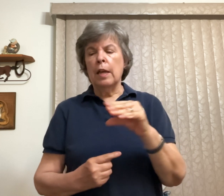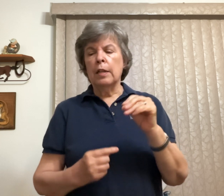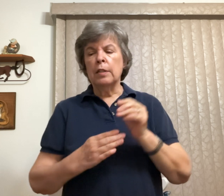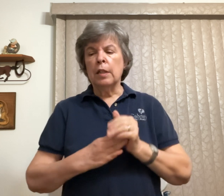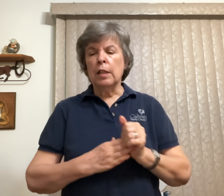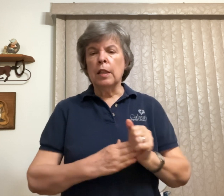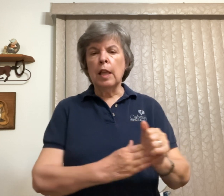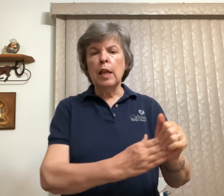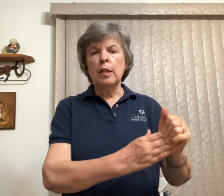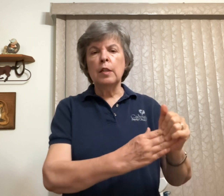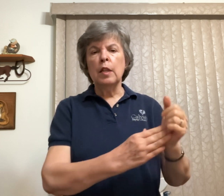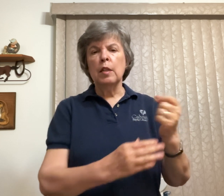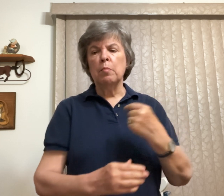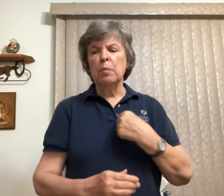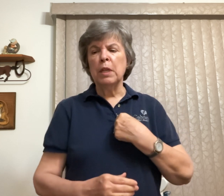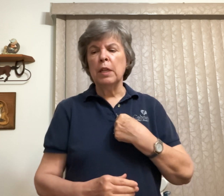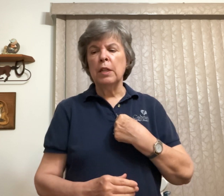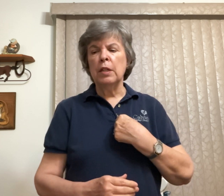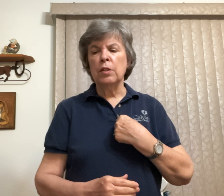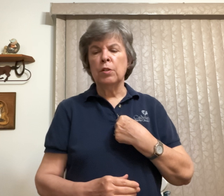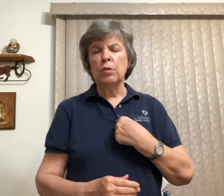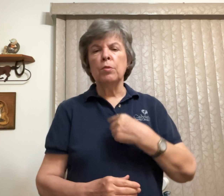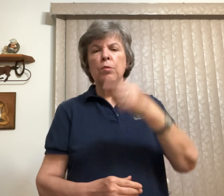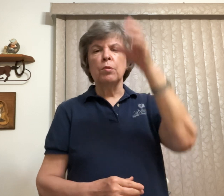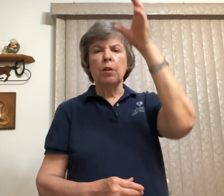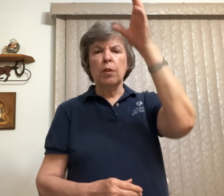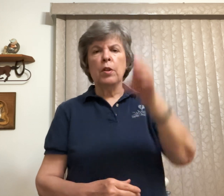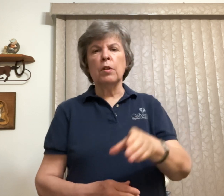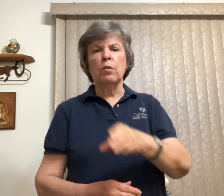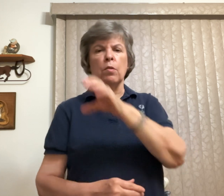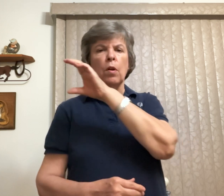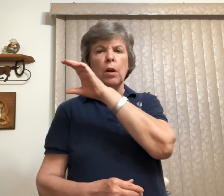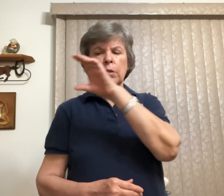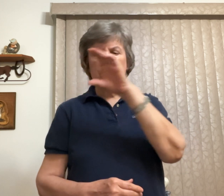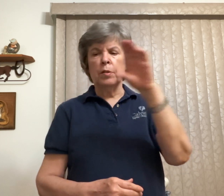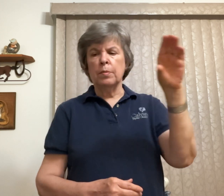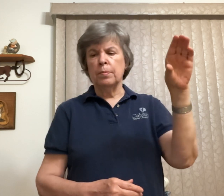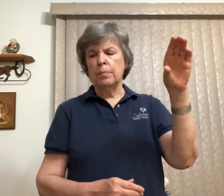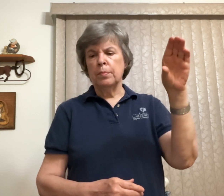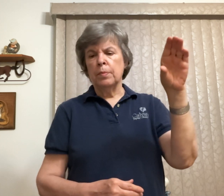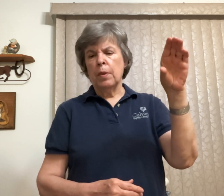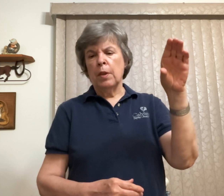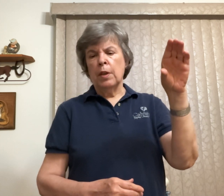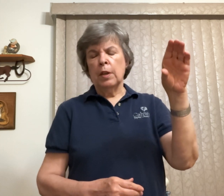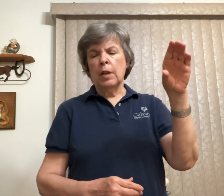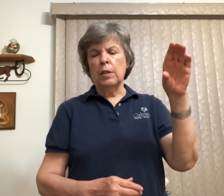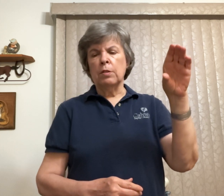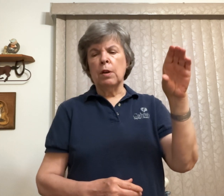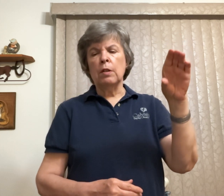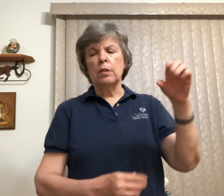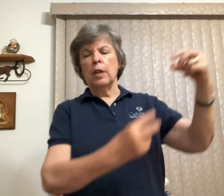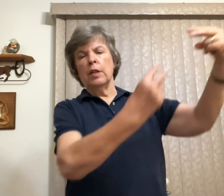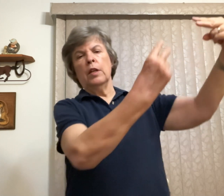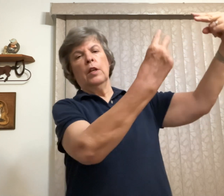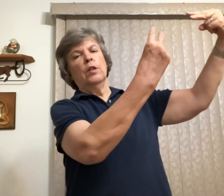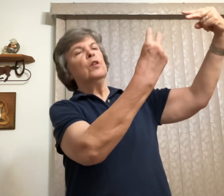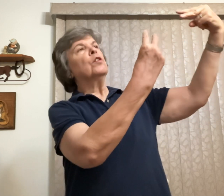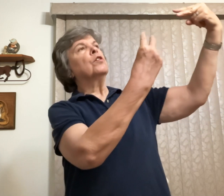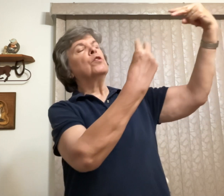And led me to the cross. Okay, so I'll say